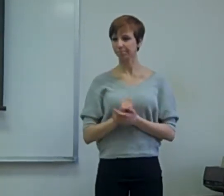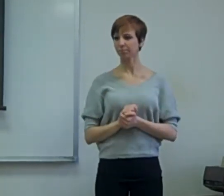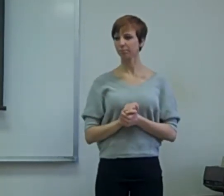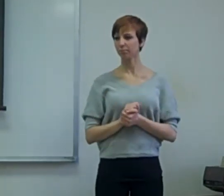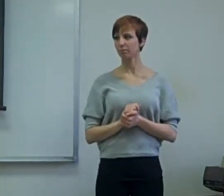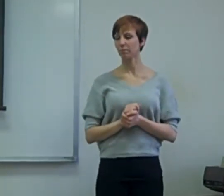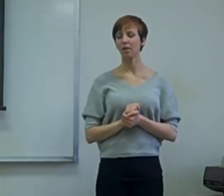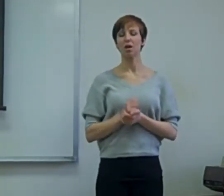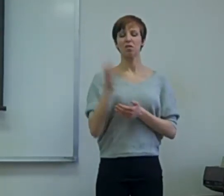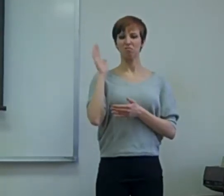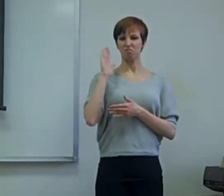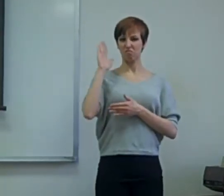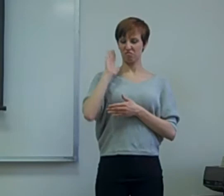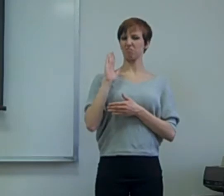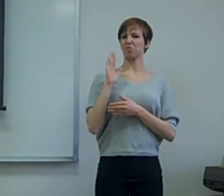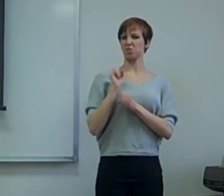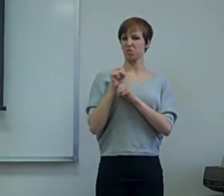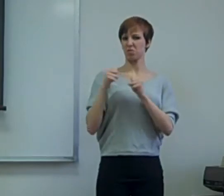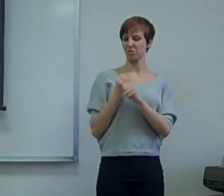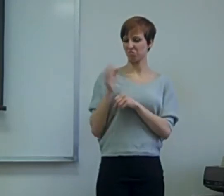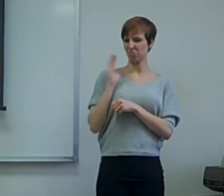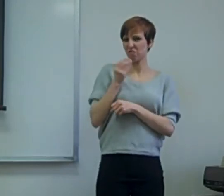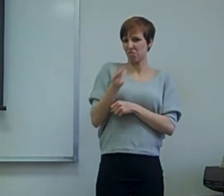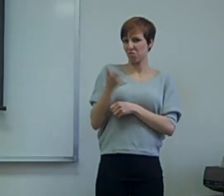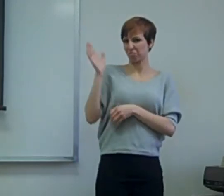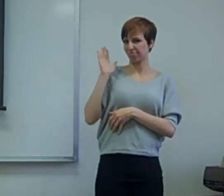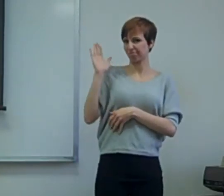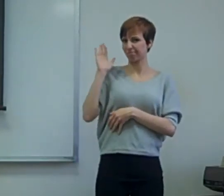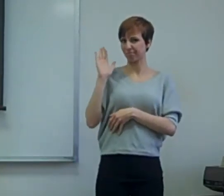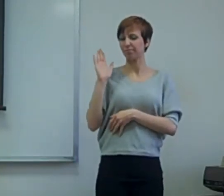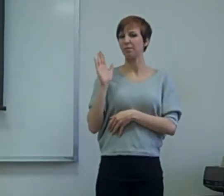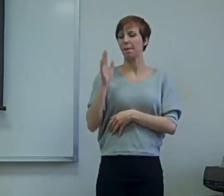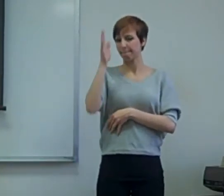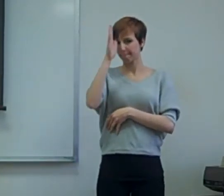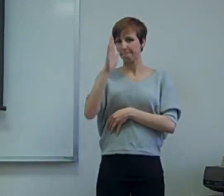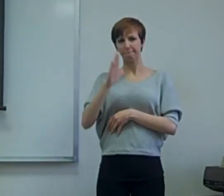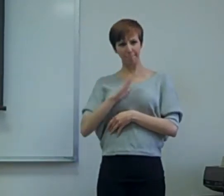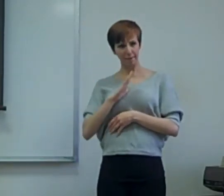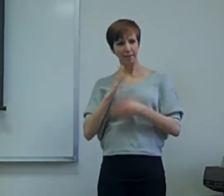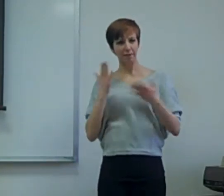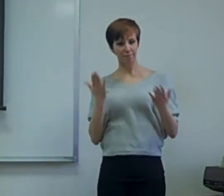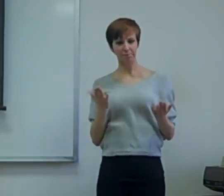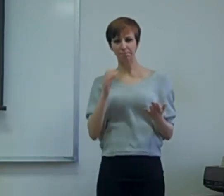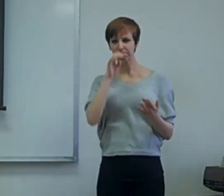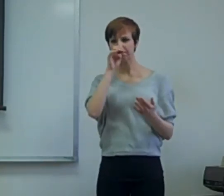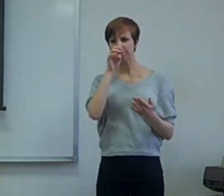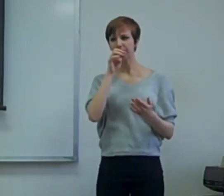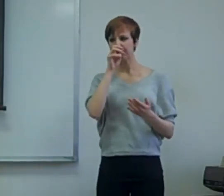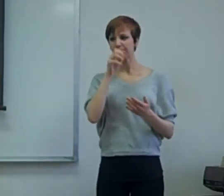years ago, when a gentleman started to do a lot of